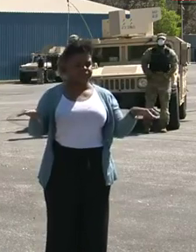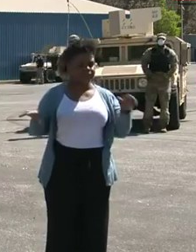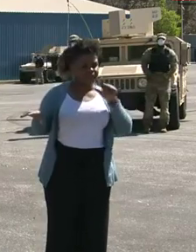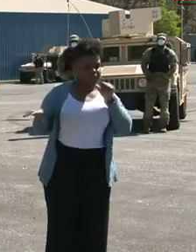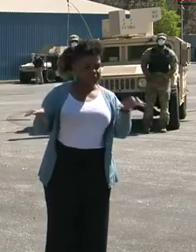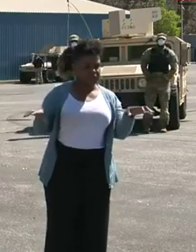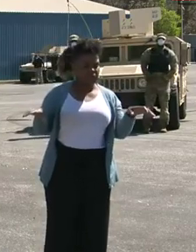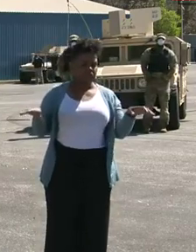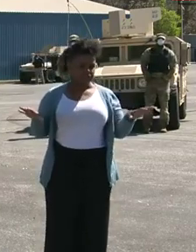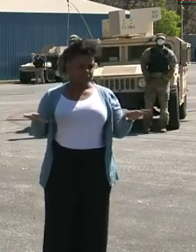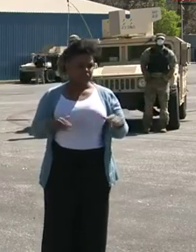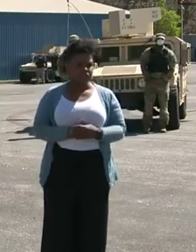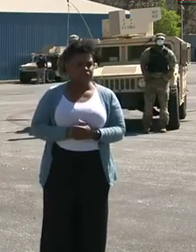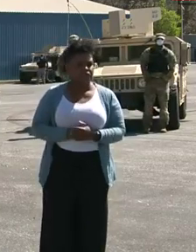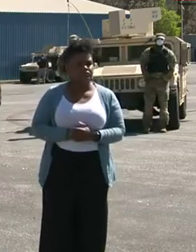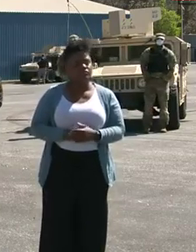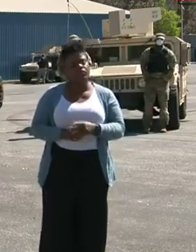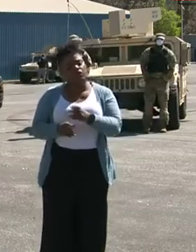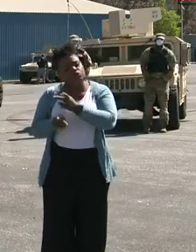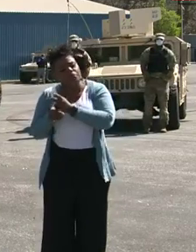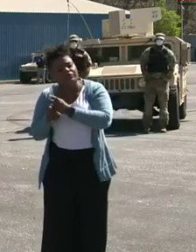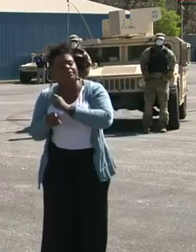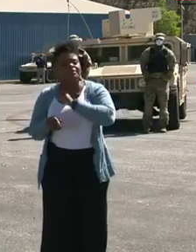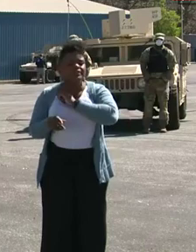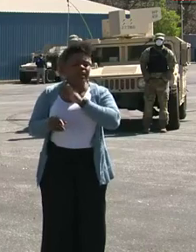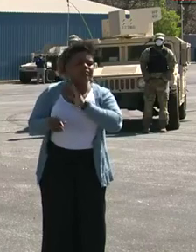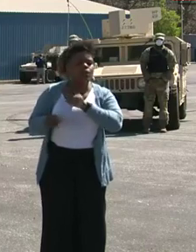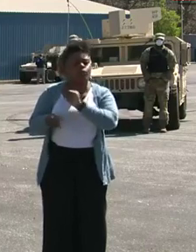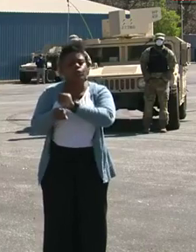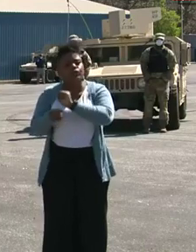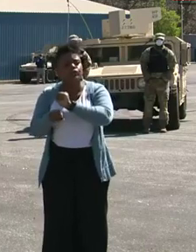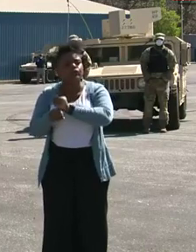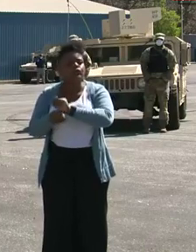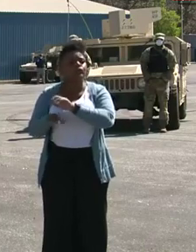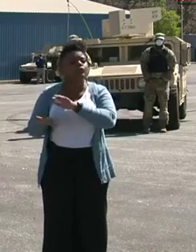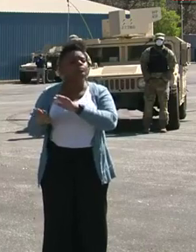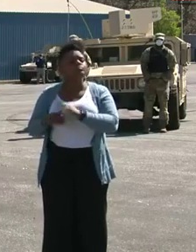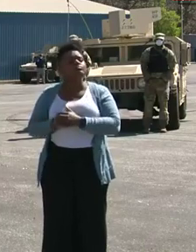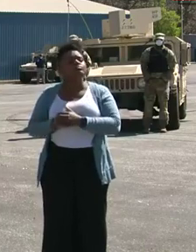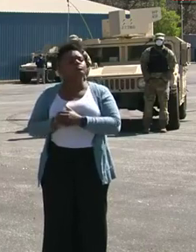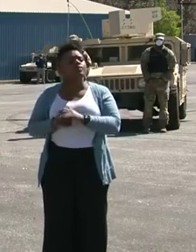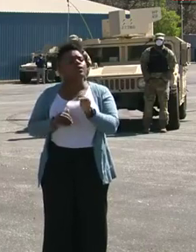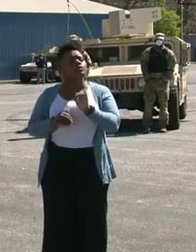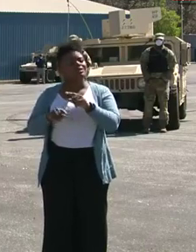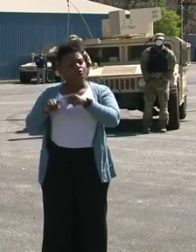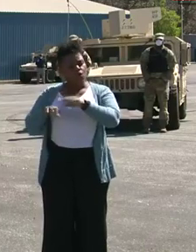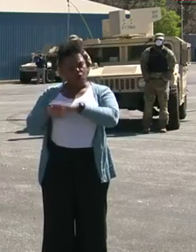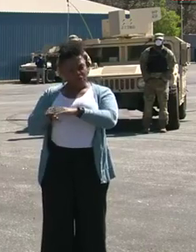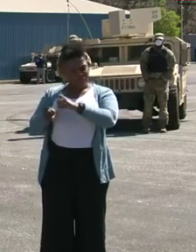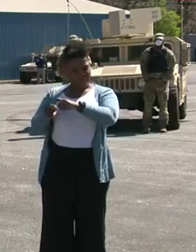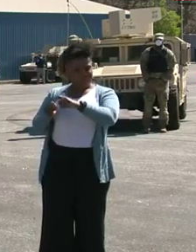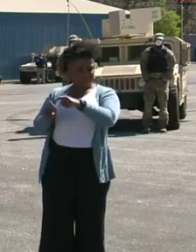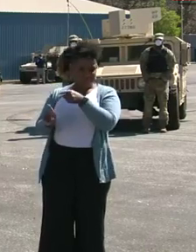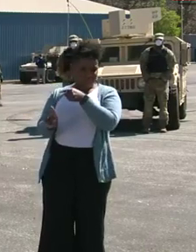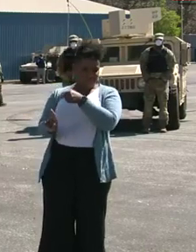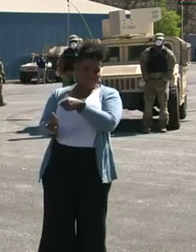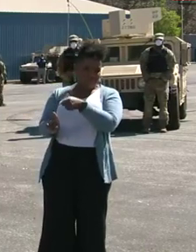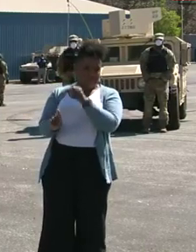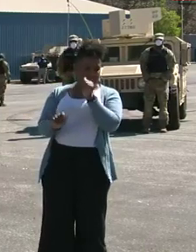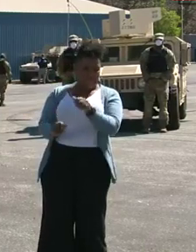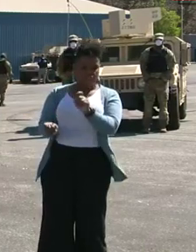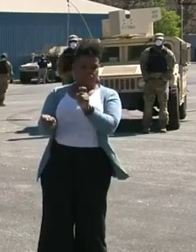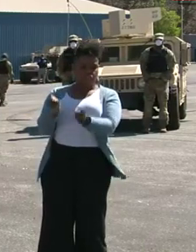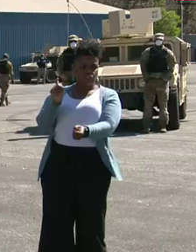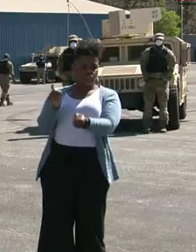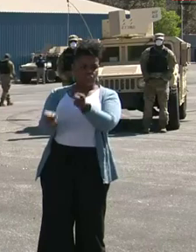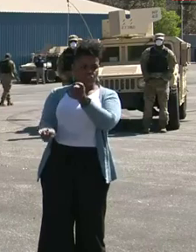supervisory staff more to patrols. They can also, based on call volume, shift around allocation resources between PSAs.